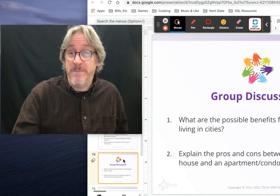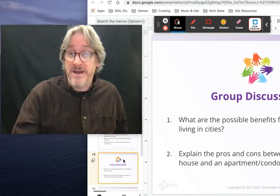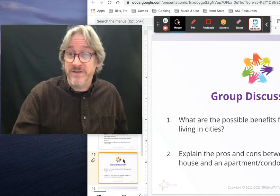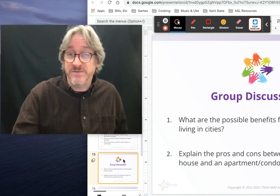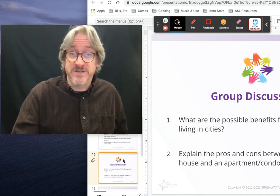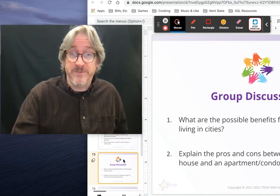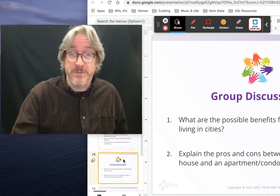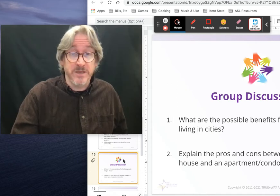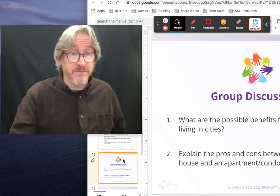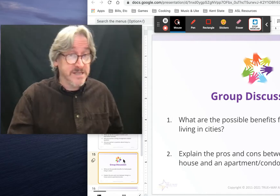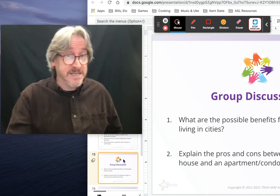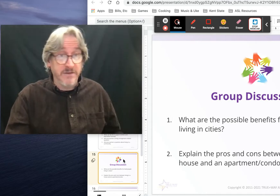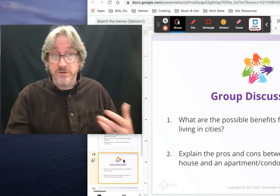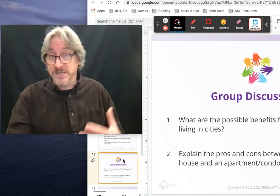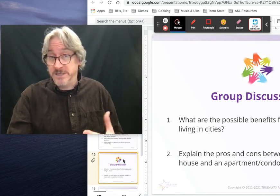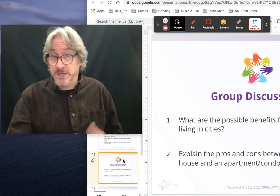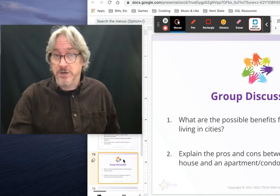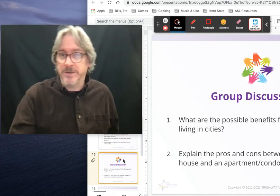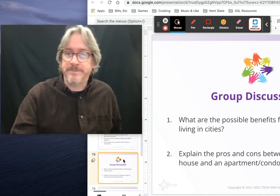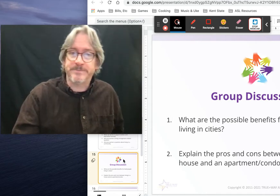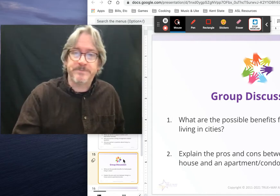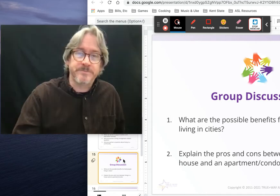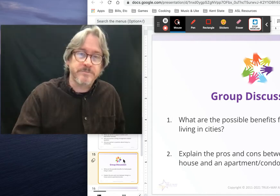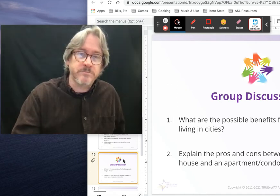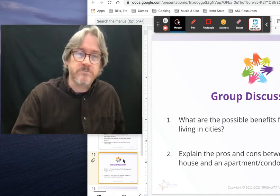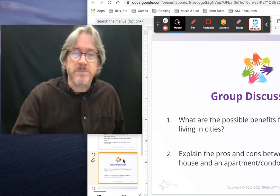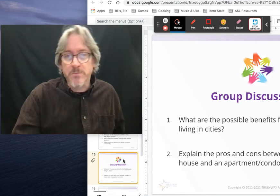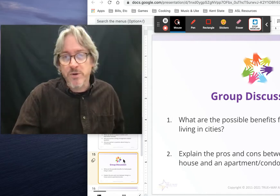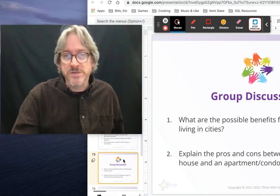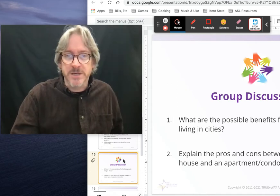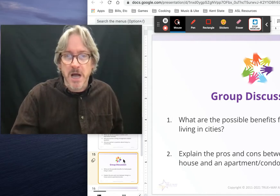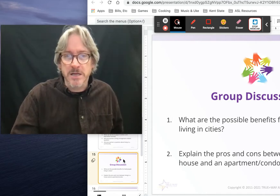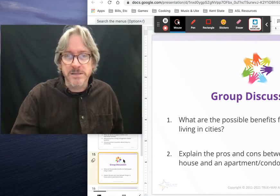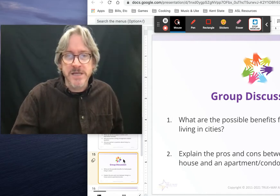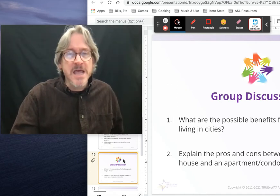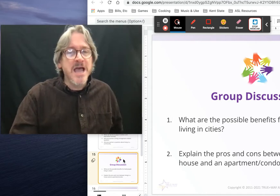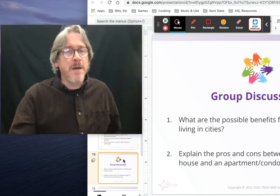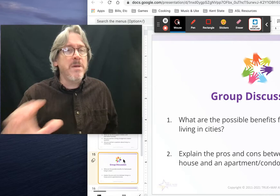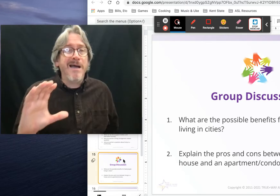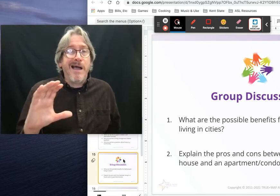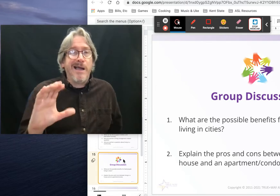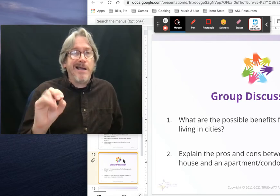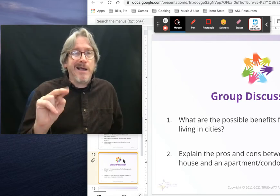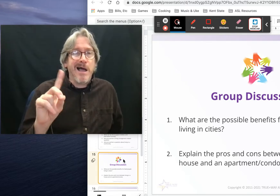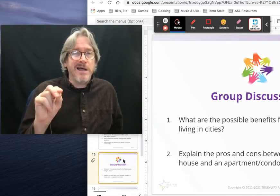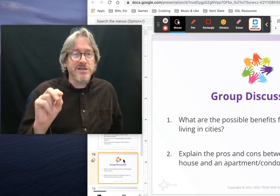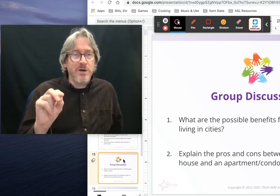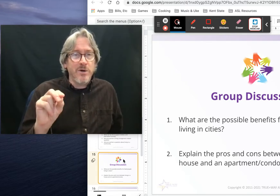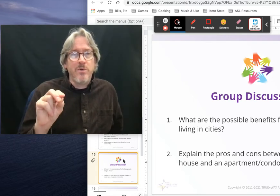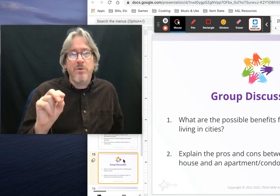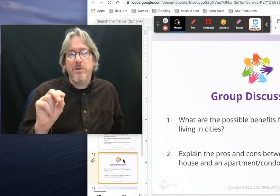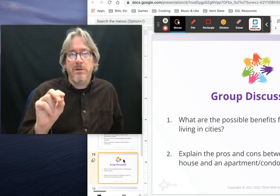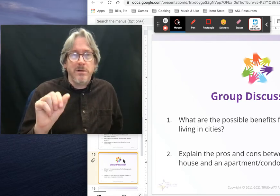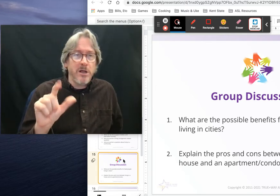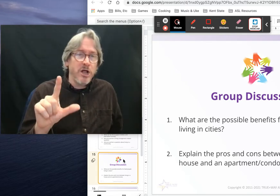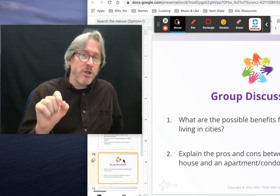What are the benefits for deaf people who live in the city versus in the country? Pros and cons. Condo,